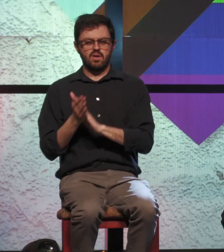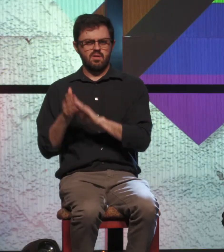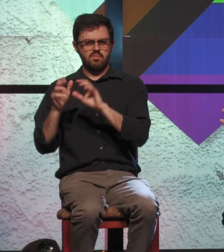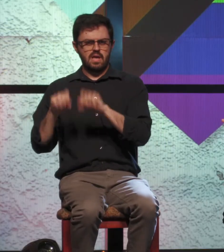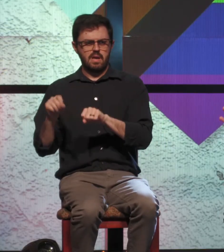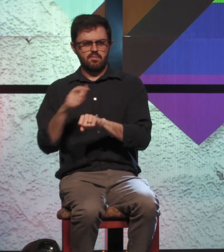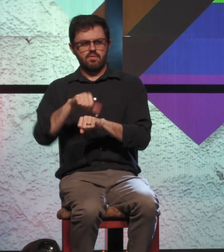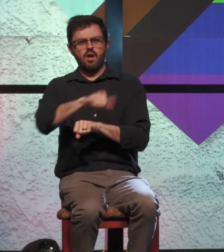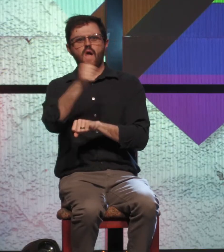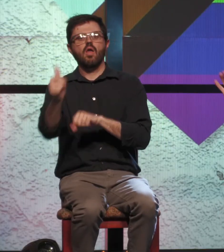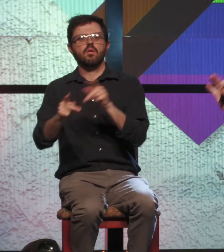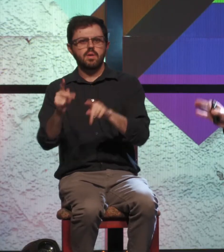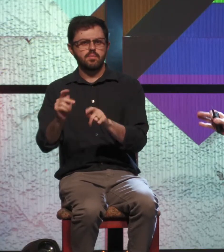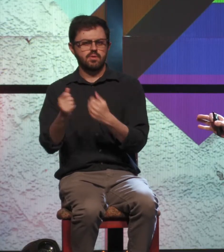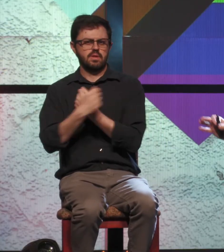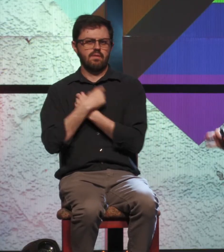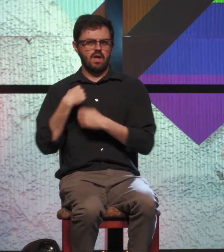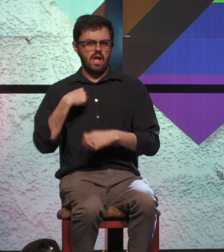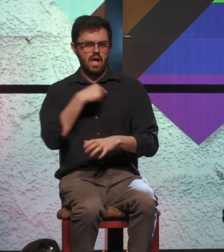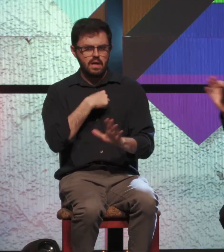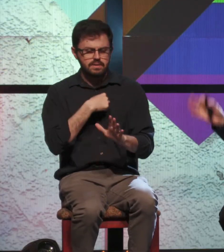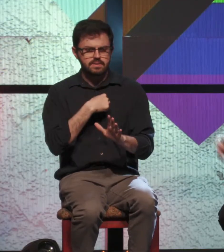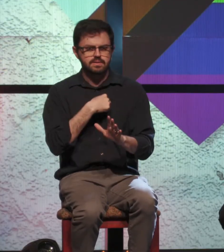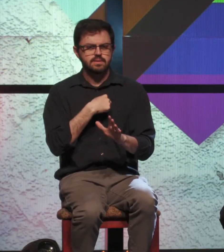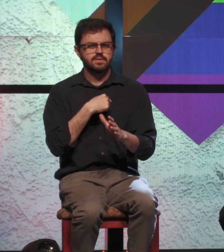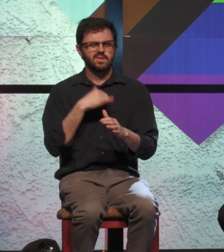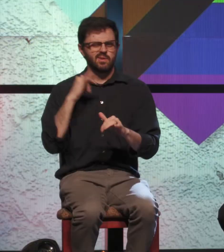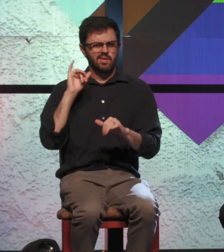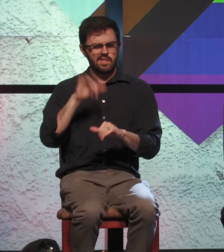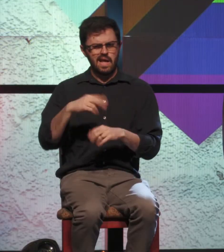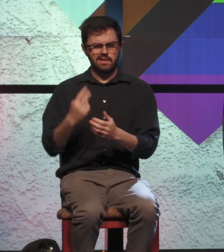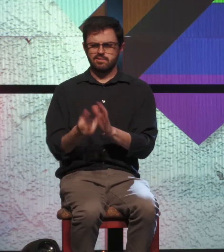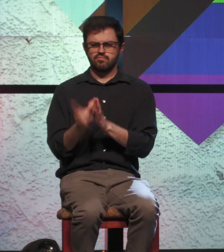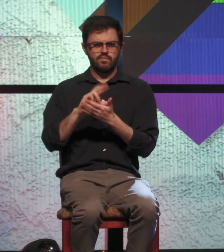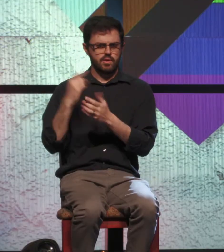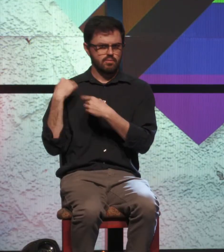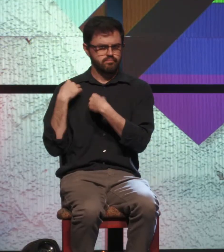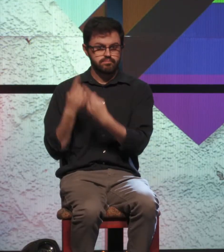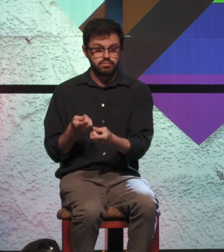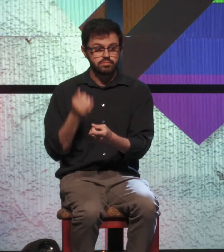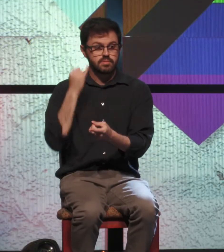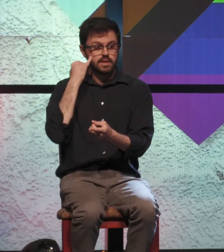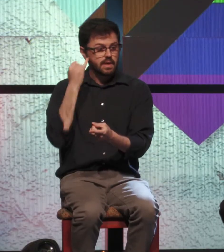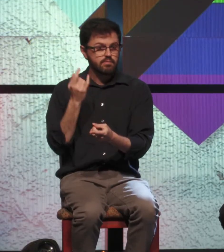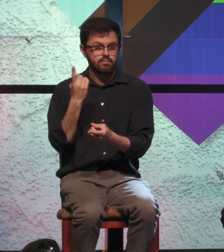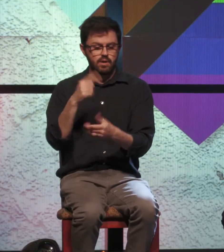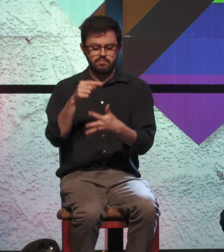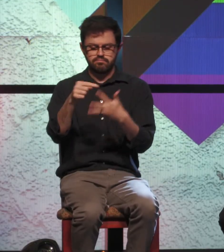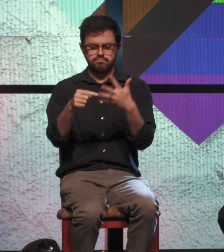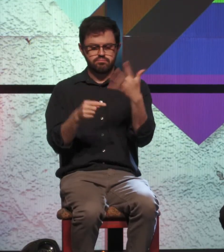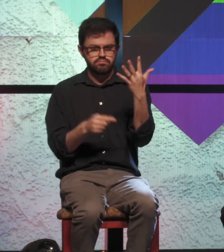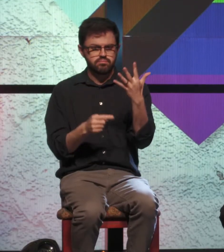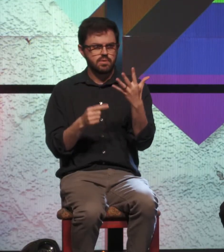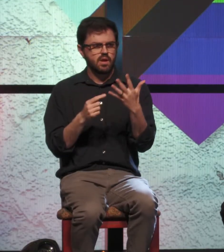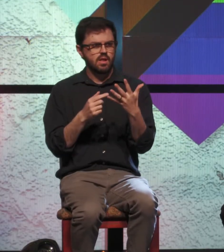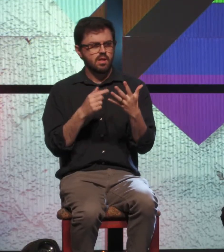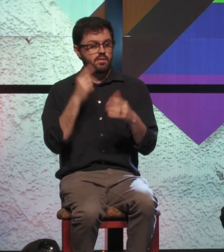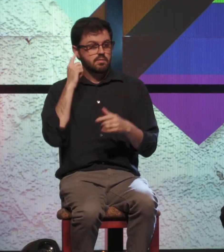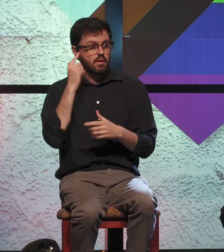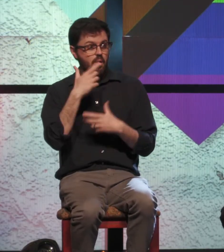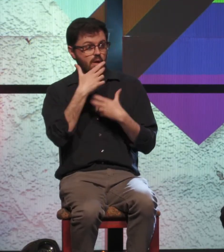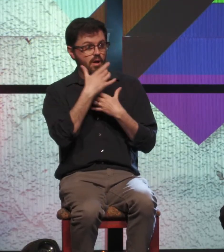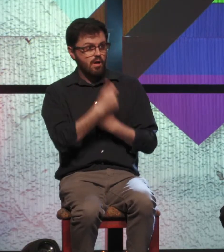doing something else. Okay, so that's kind of where we've been. If you haven't been able to do this, if any one of those sounds interesting and you'd like to hear way too many words